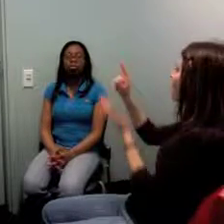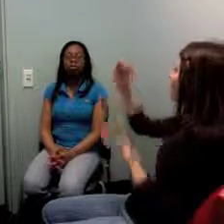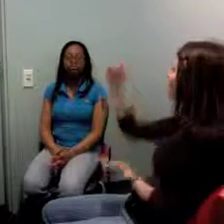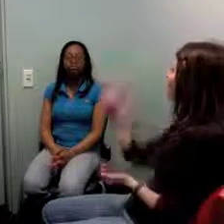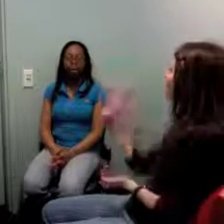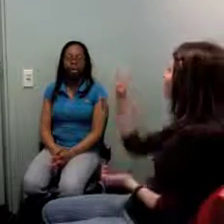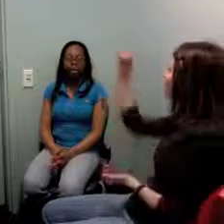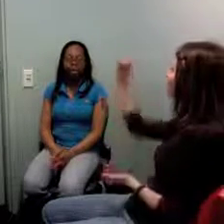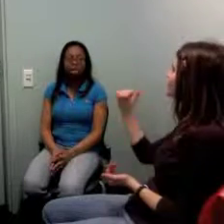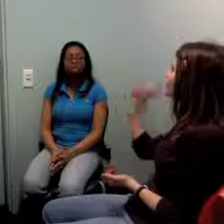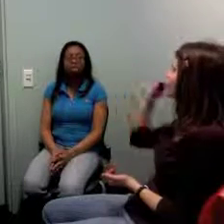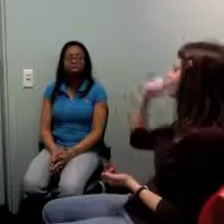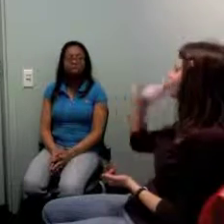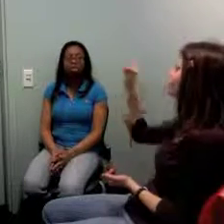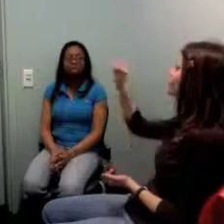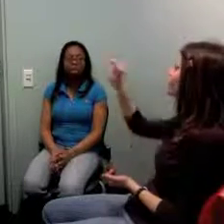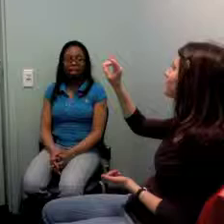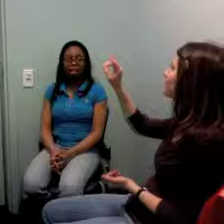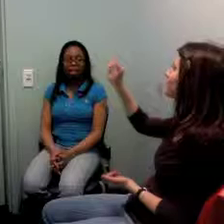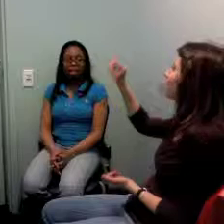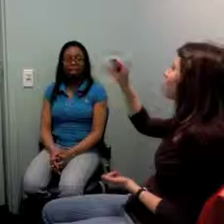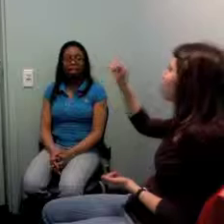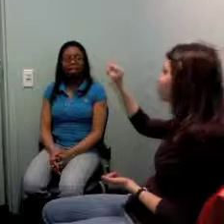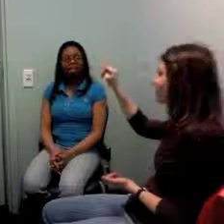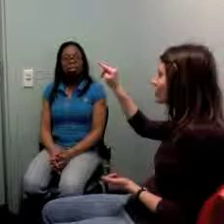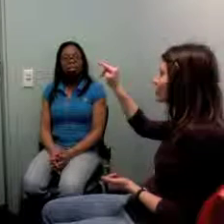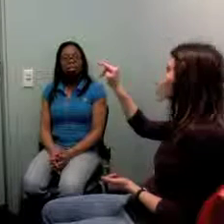that's your train station. But make sure you check the list.